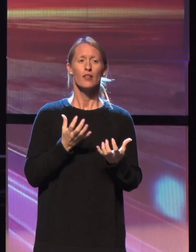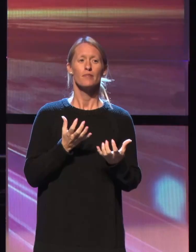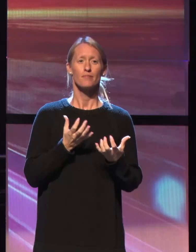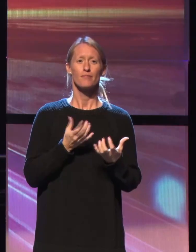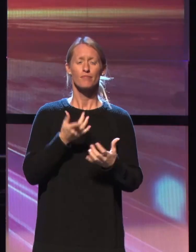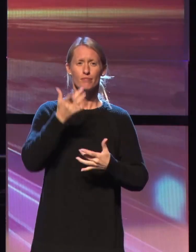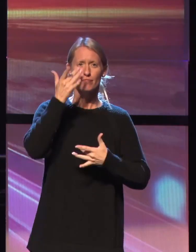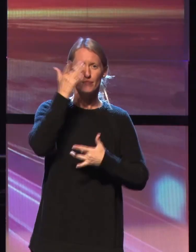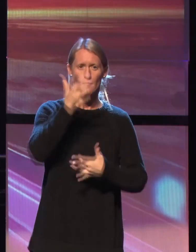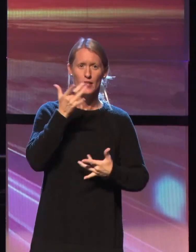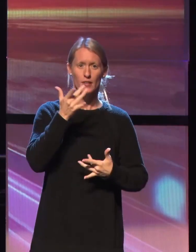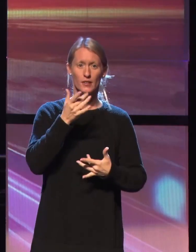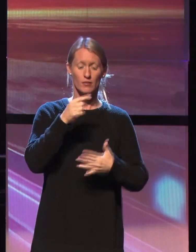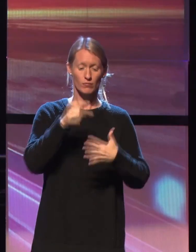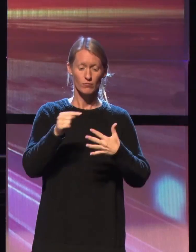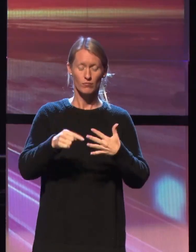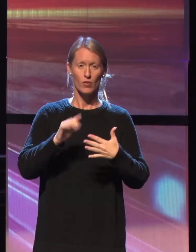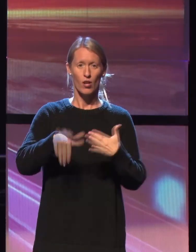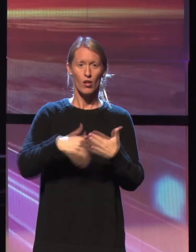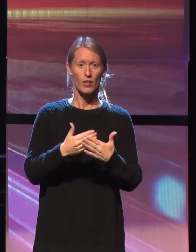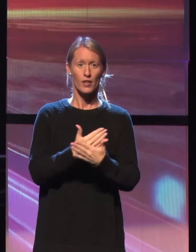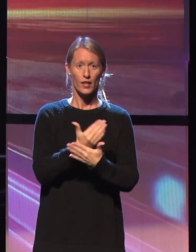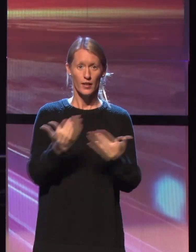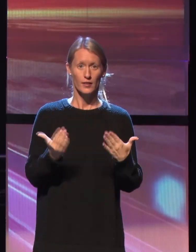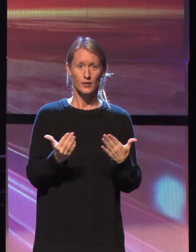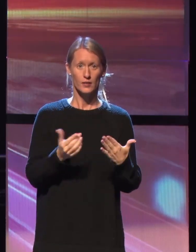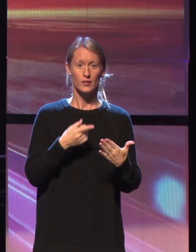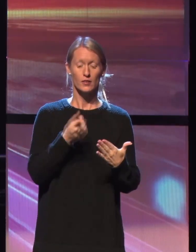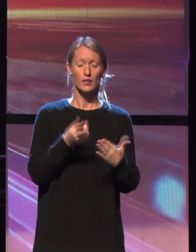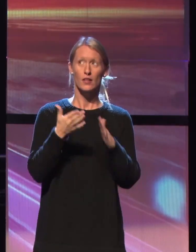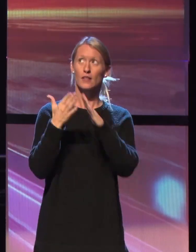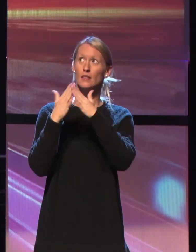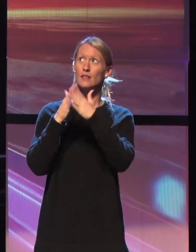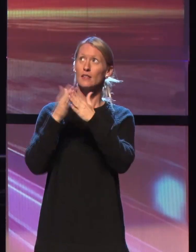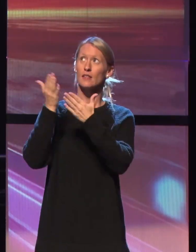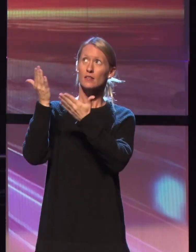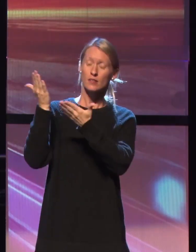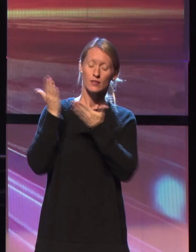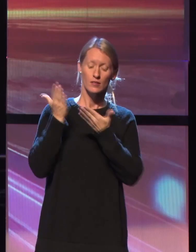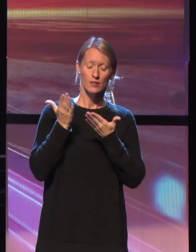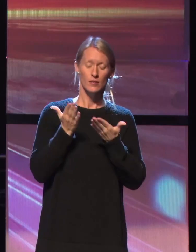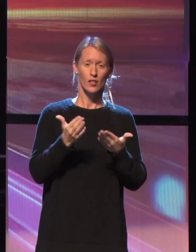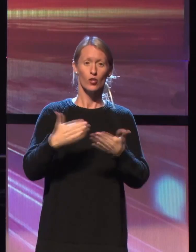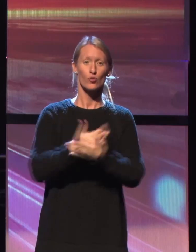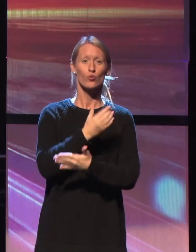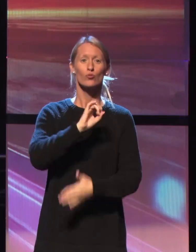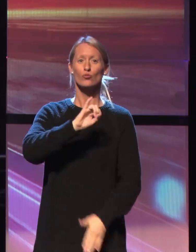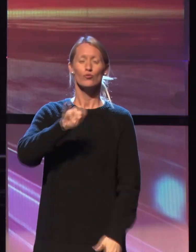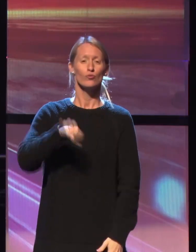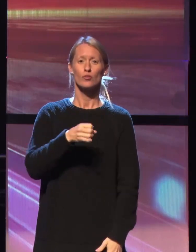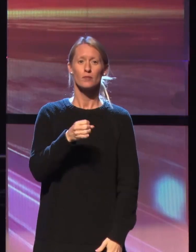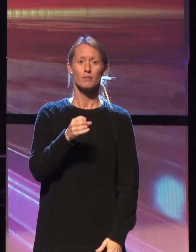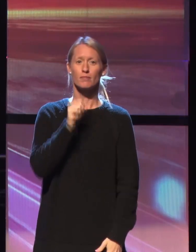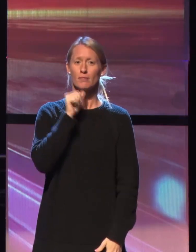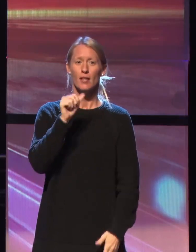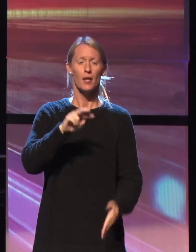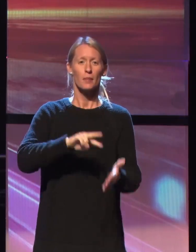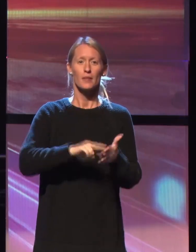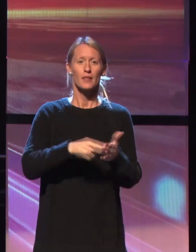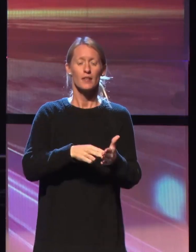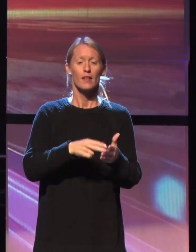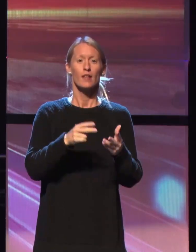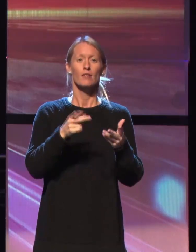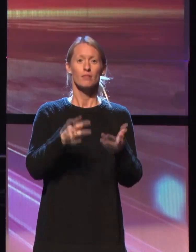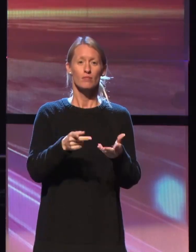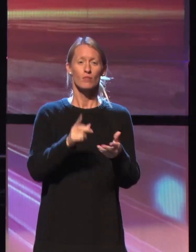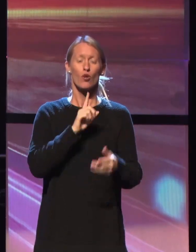stake. And for John, the city that was coming down from heaven, the New Jerusalem, which wasn't ever meant to be a physical